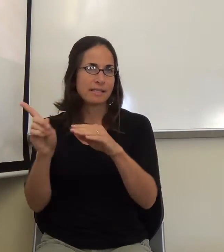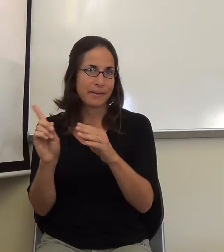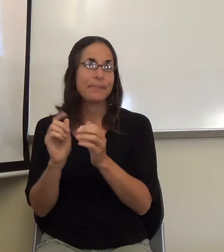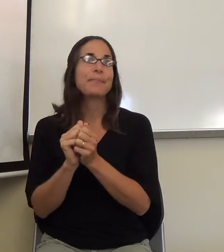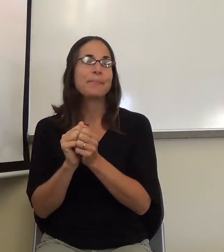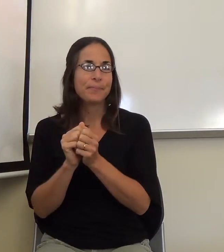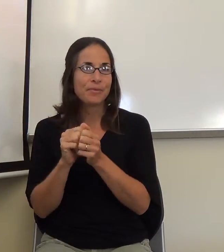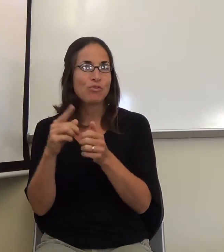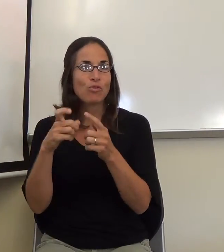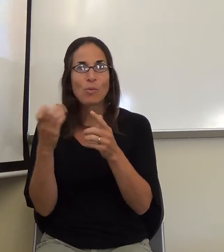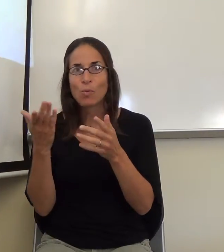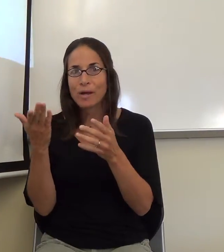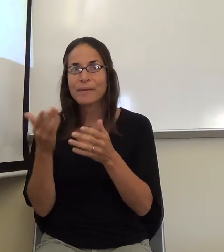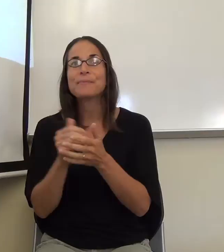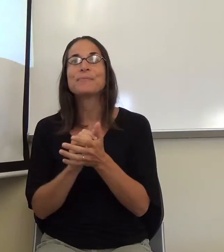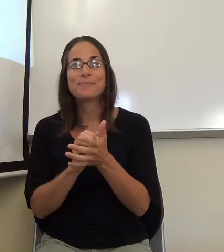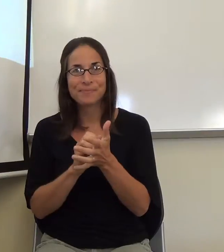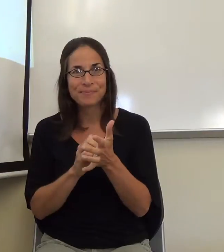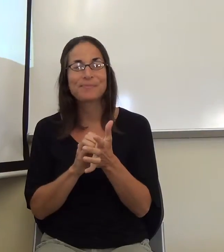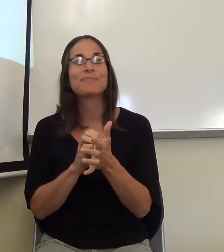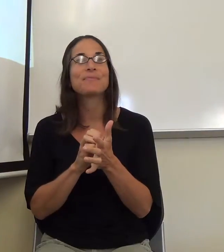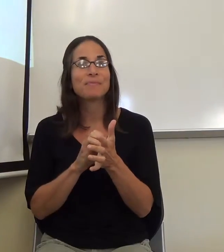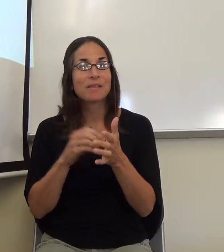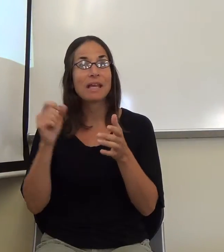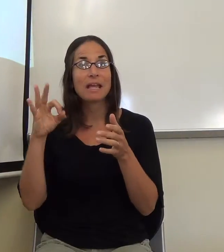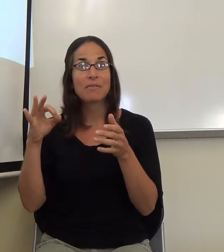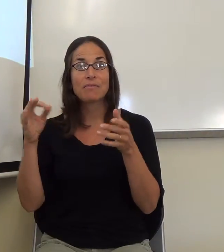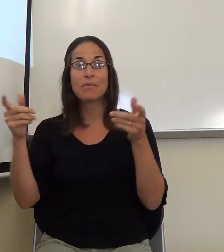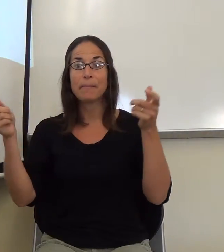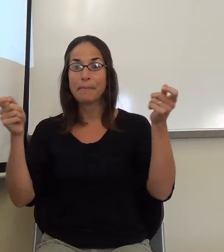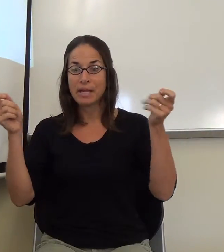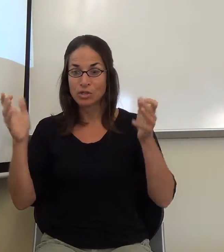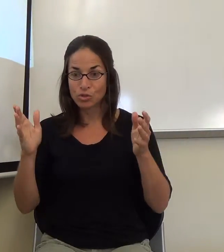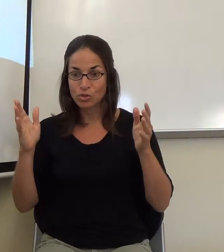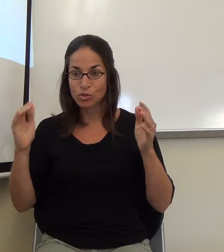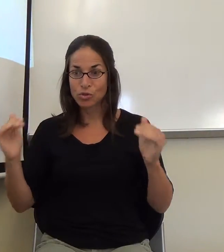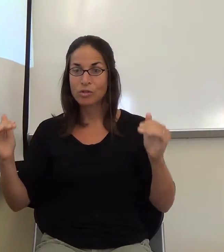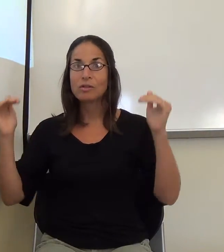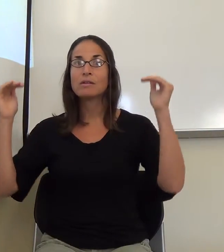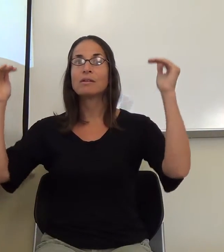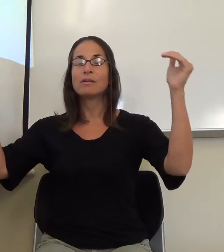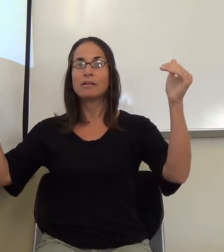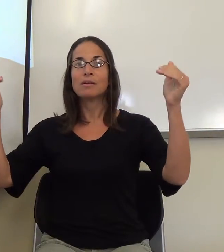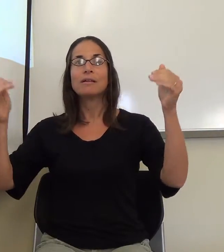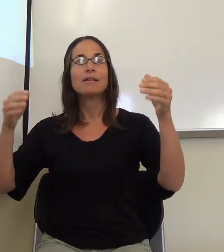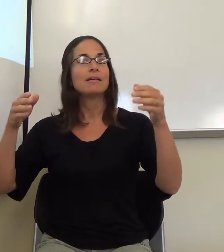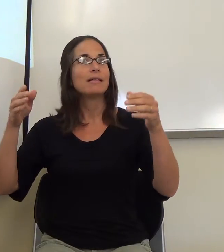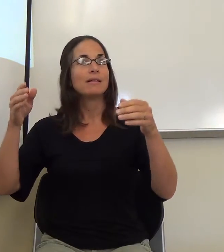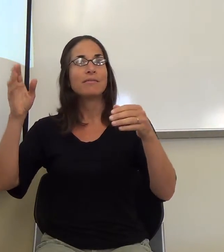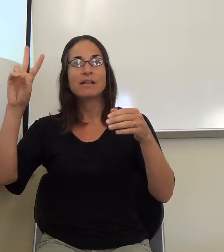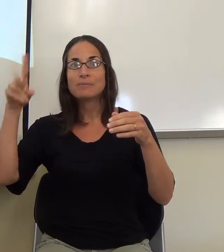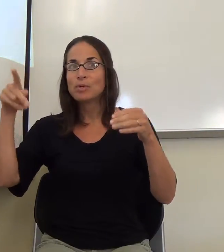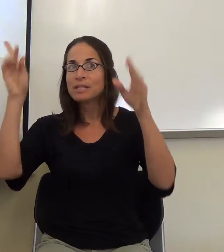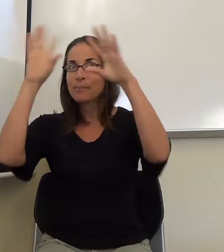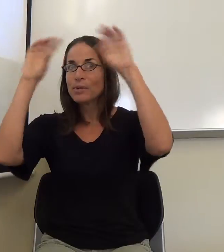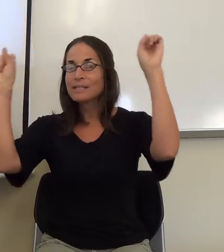what? If they're going to be a manager, then a middle manager, but they're never going to be vice president or president, they're being blocked